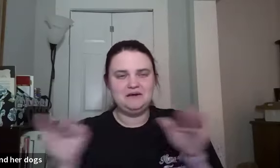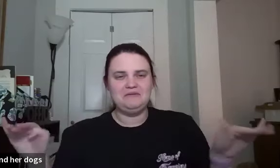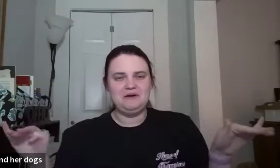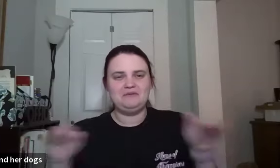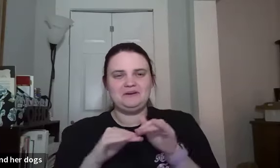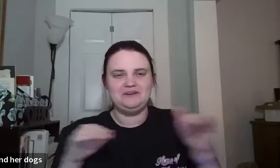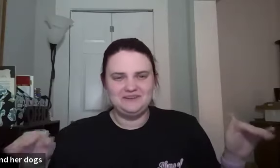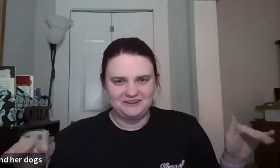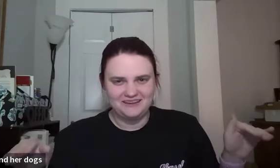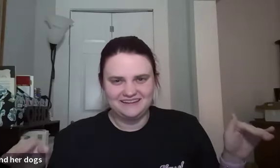no, no, we're good?